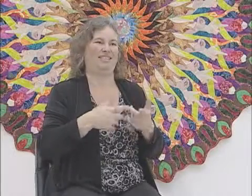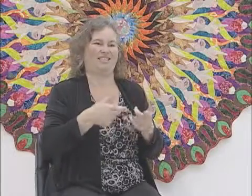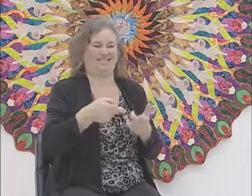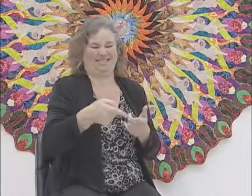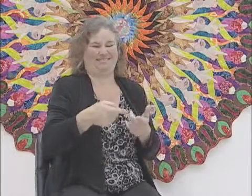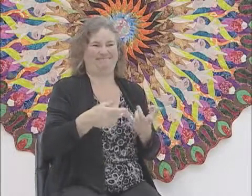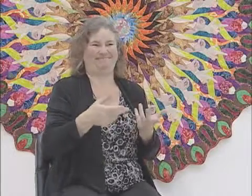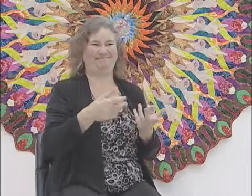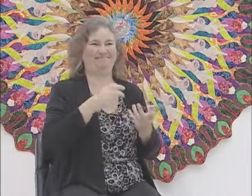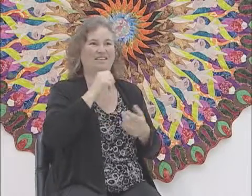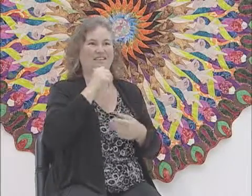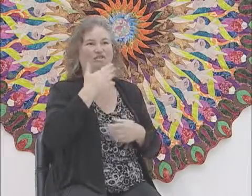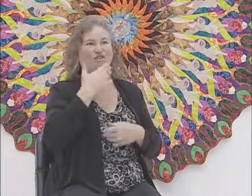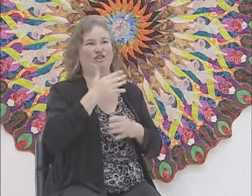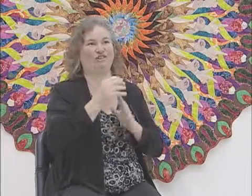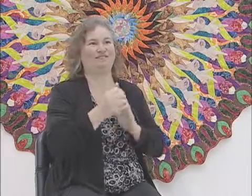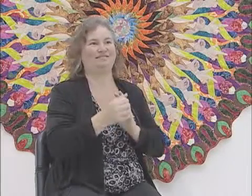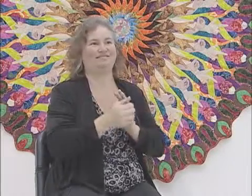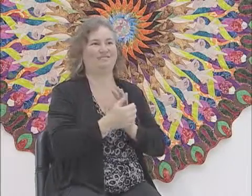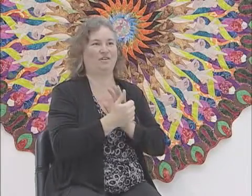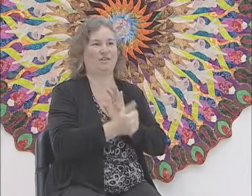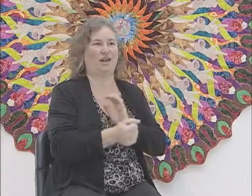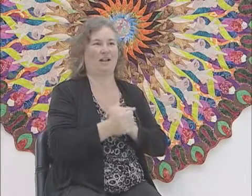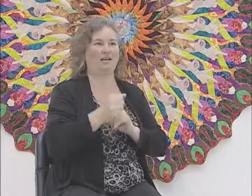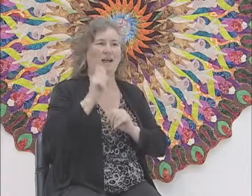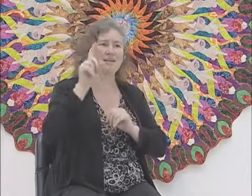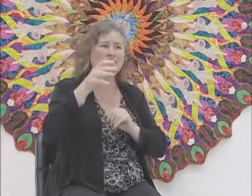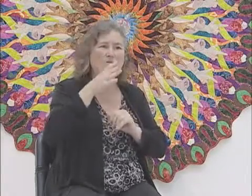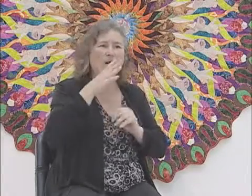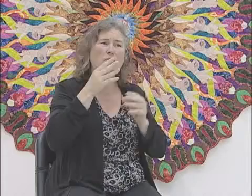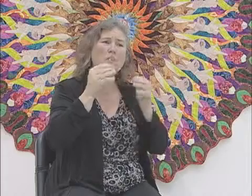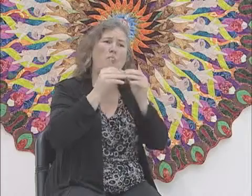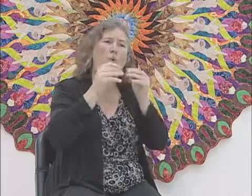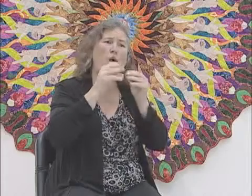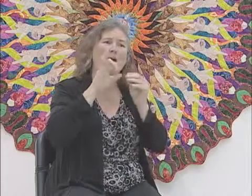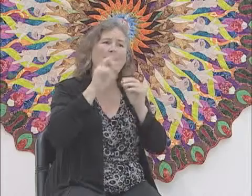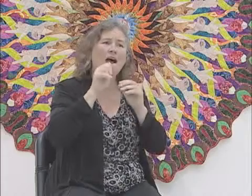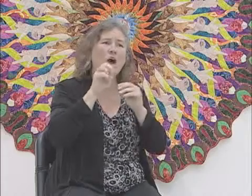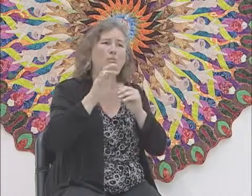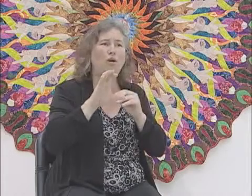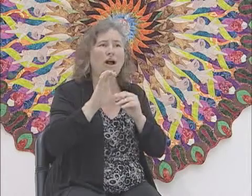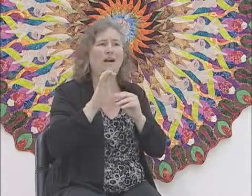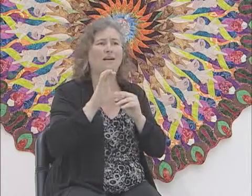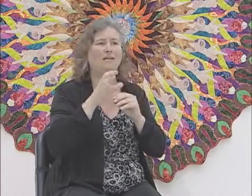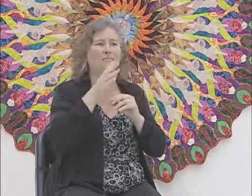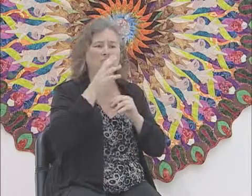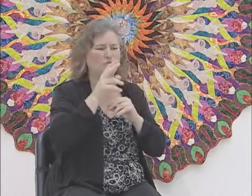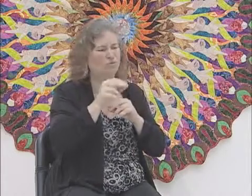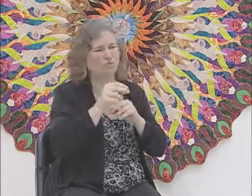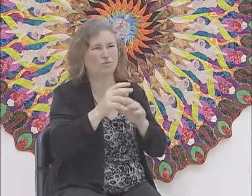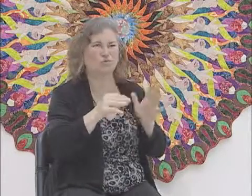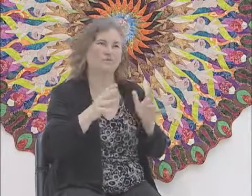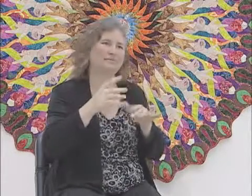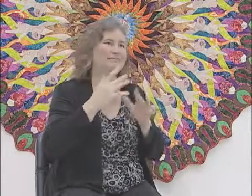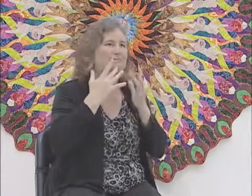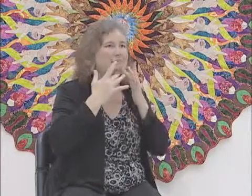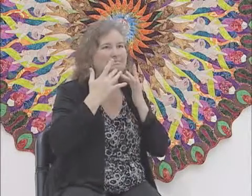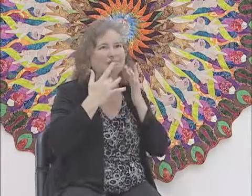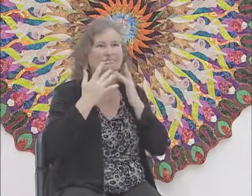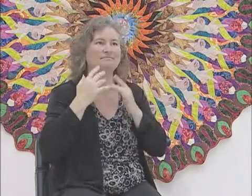excited. But it wasn't a very good quality machine, and I asked my mother if she'd give me more fabrics and other things to work with, and she said no,